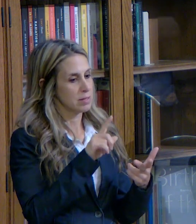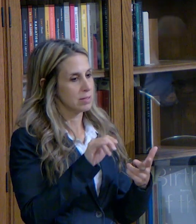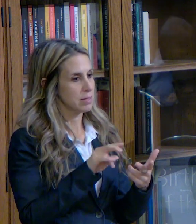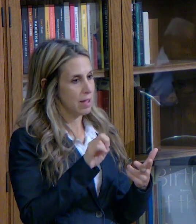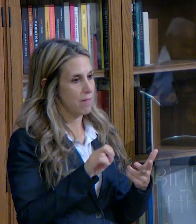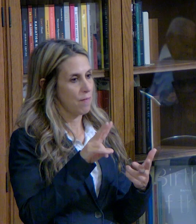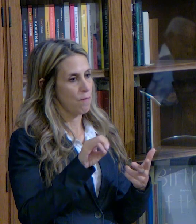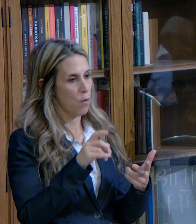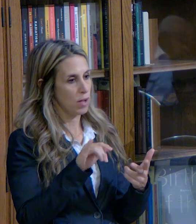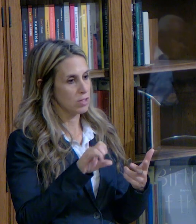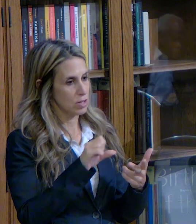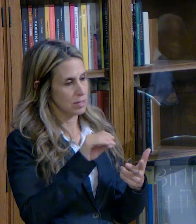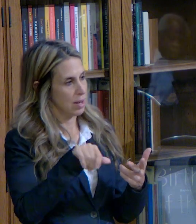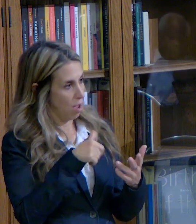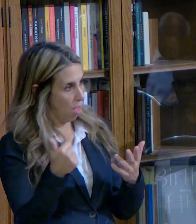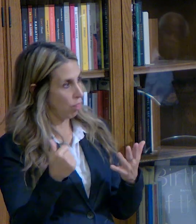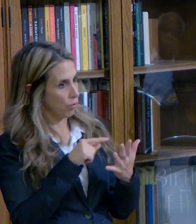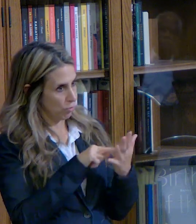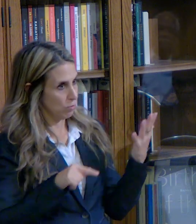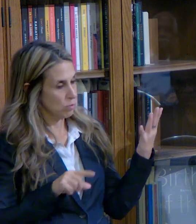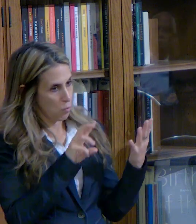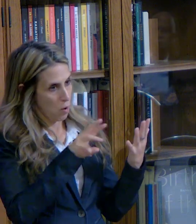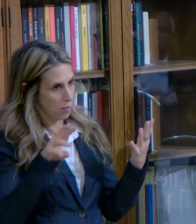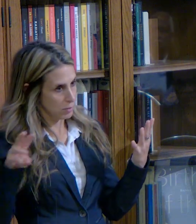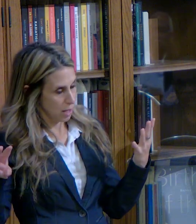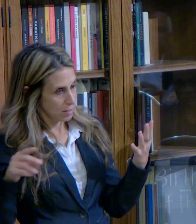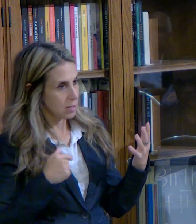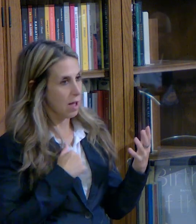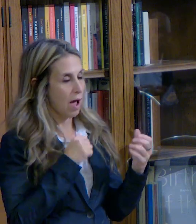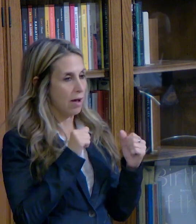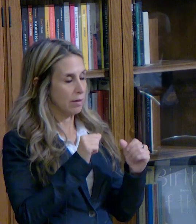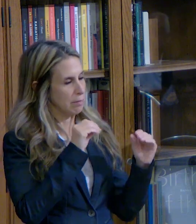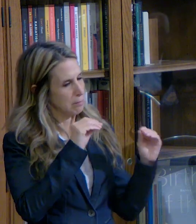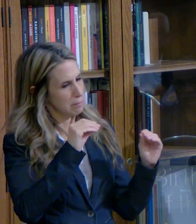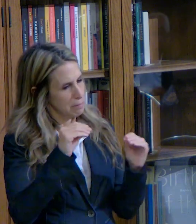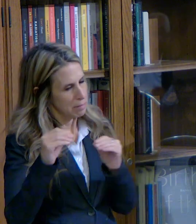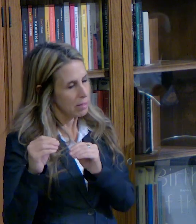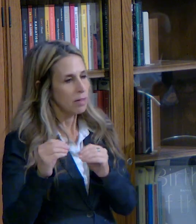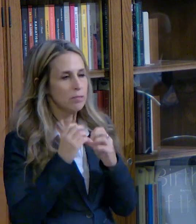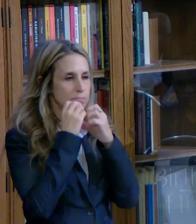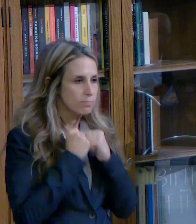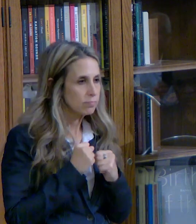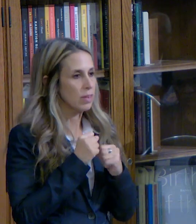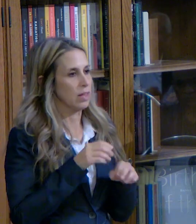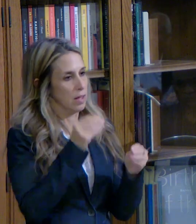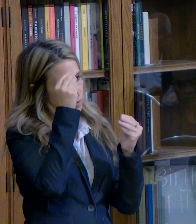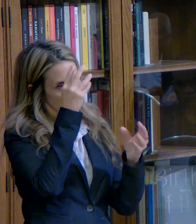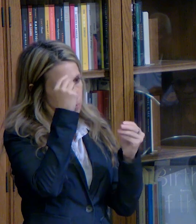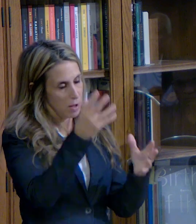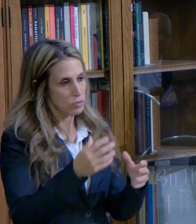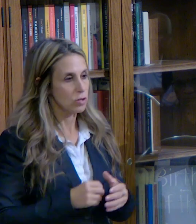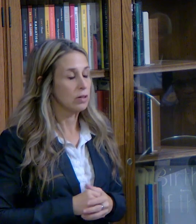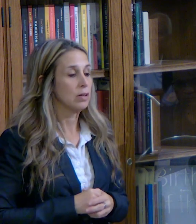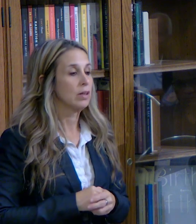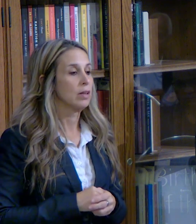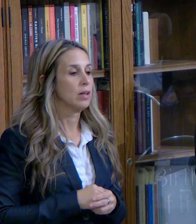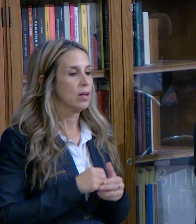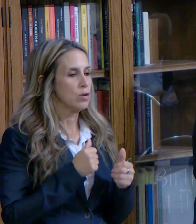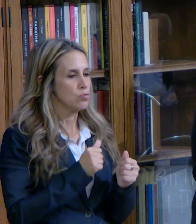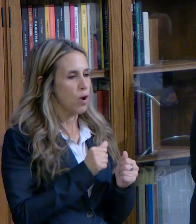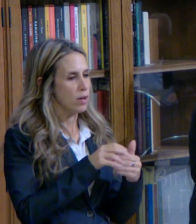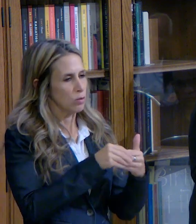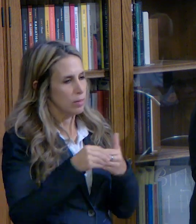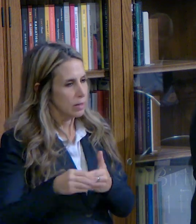and others I can deliver content that is valuable steering my students to do